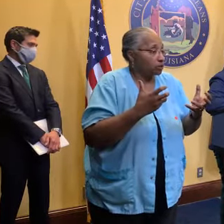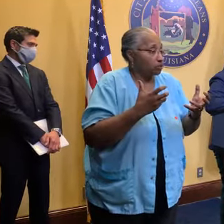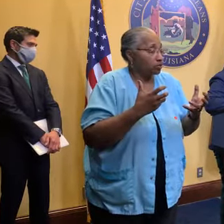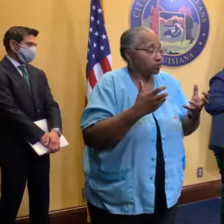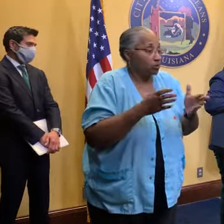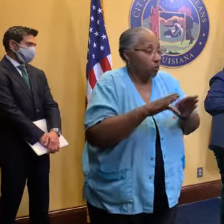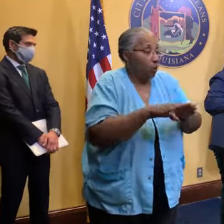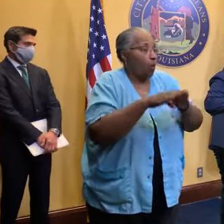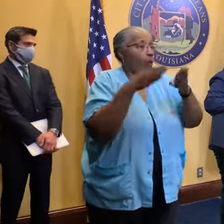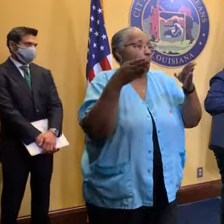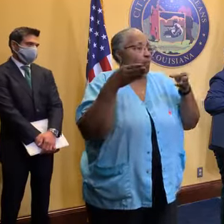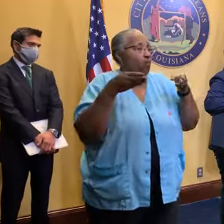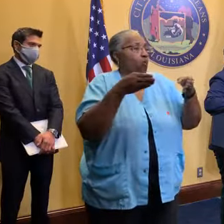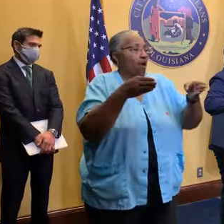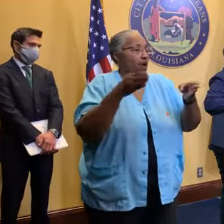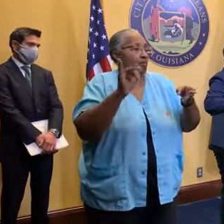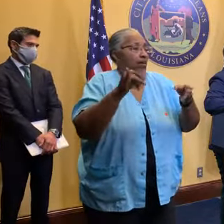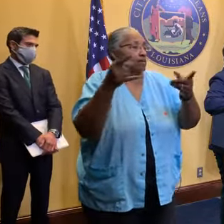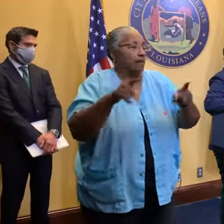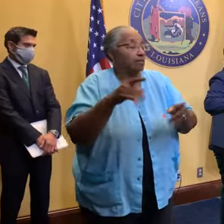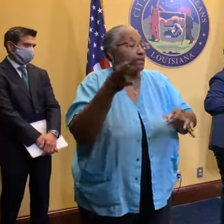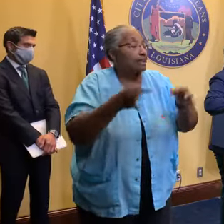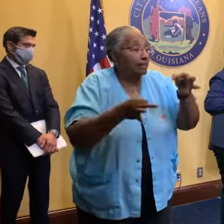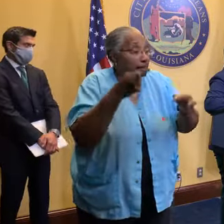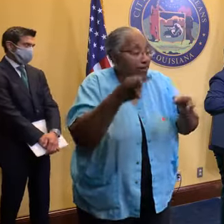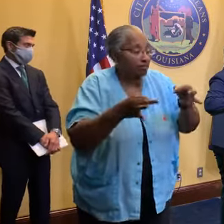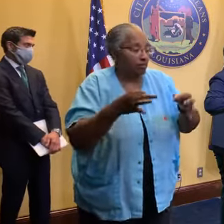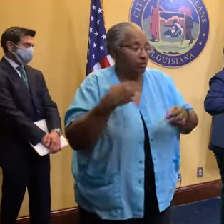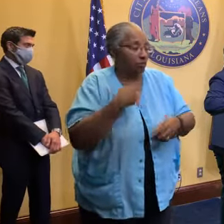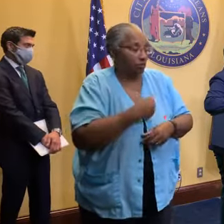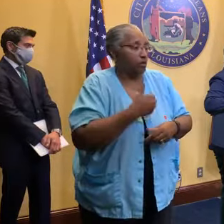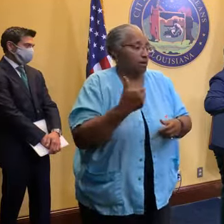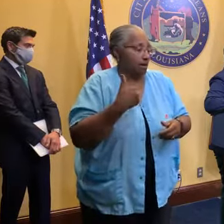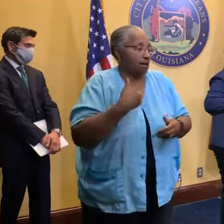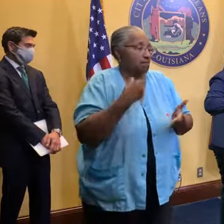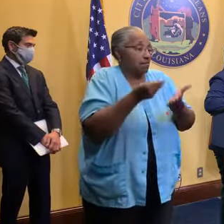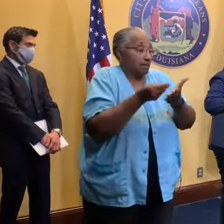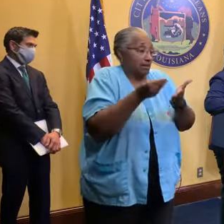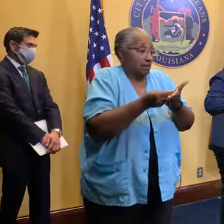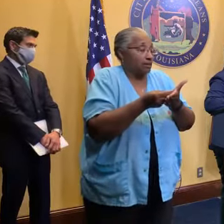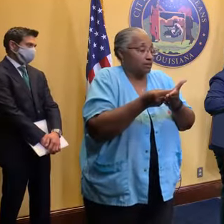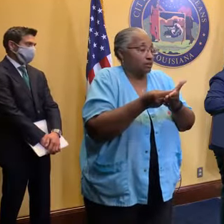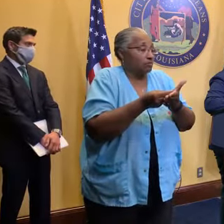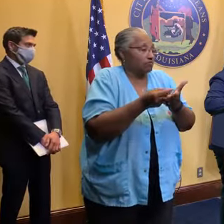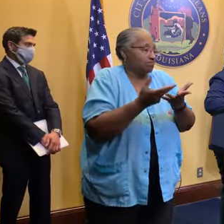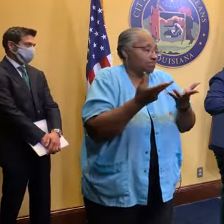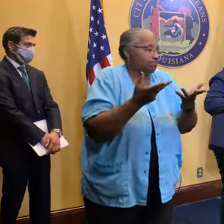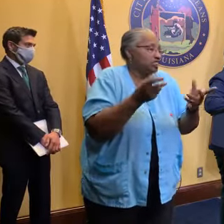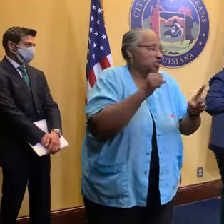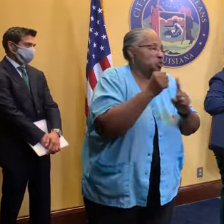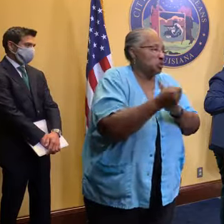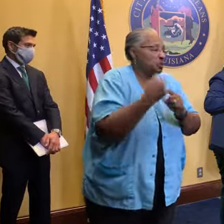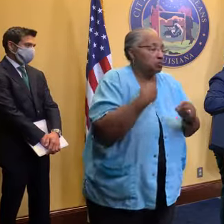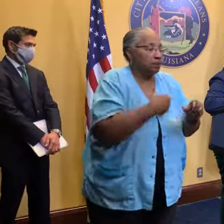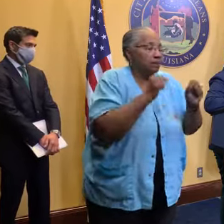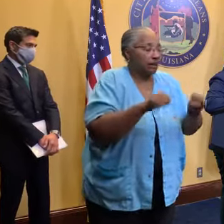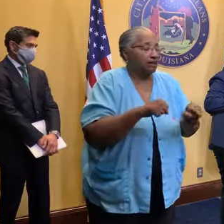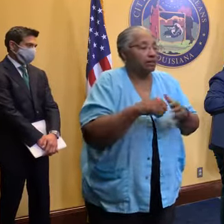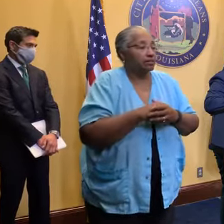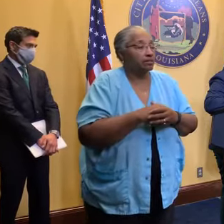for that to happen, should again we be in a financial position to do so. But we're making